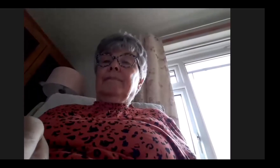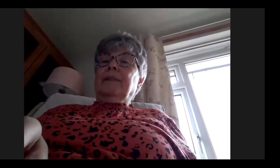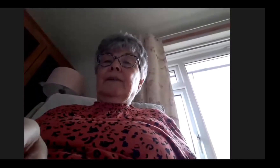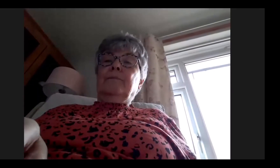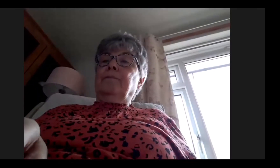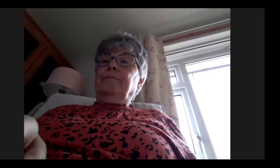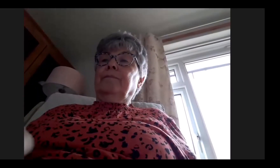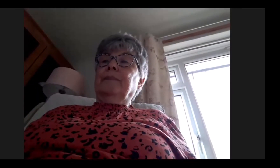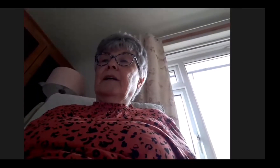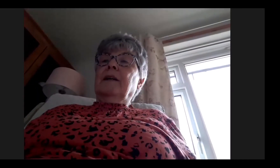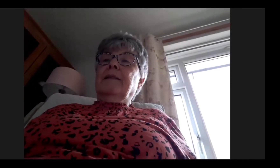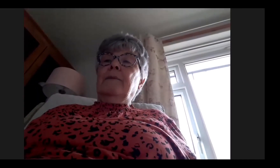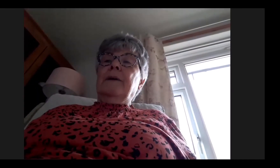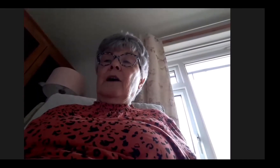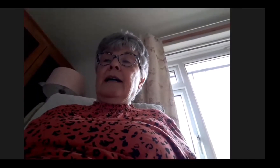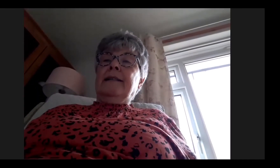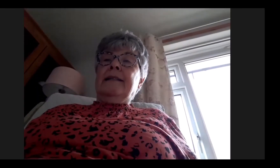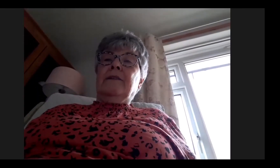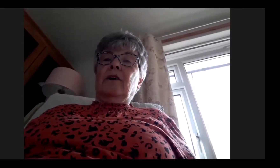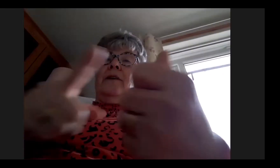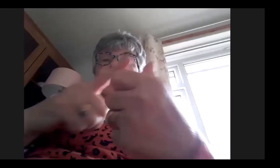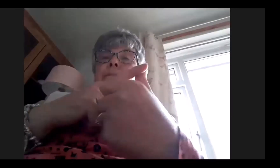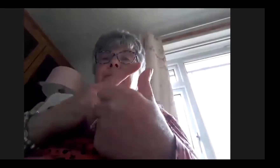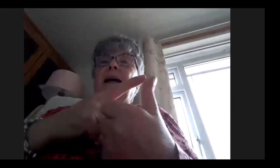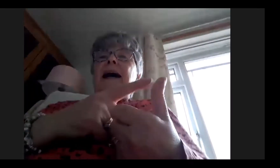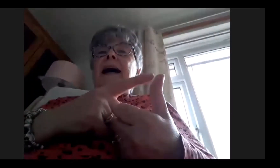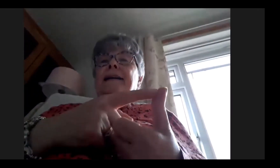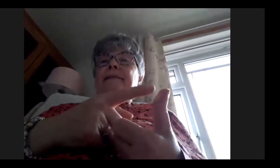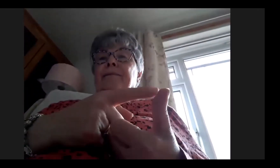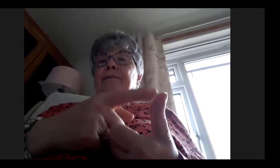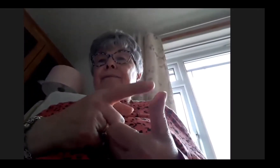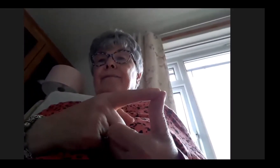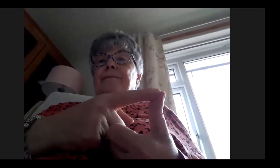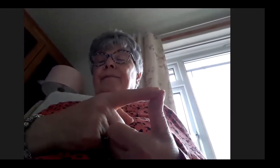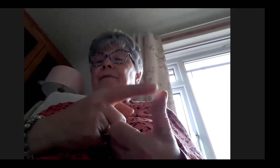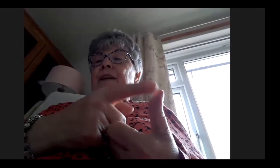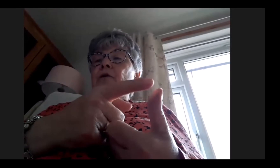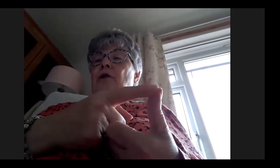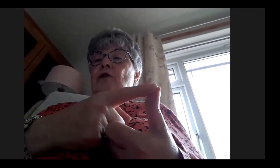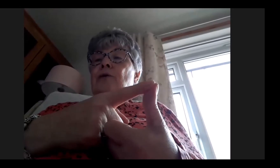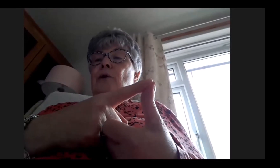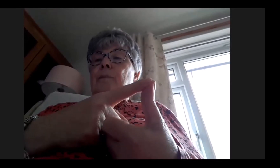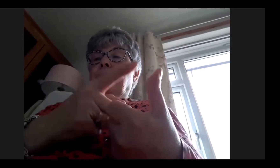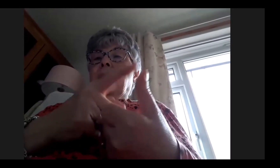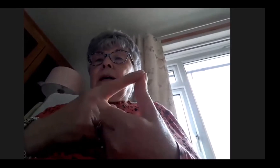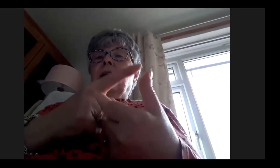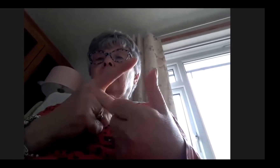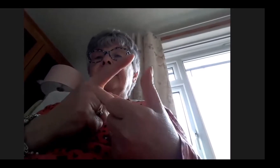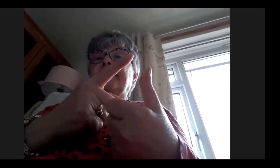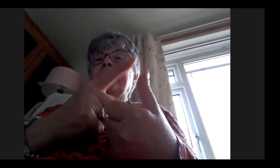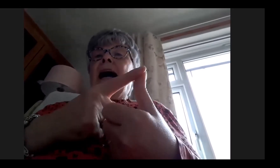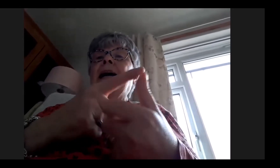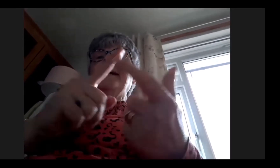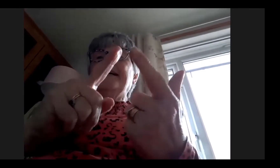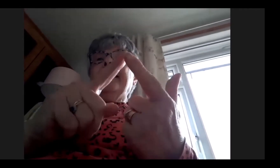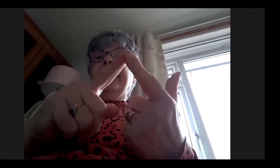No. There we are. Andy's got it. A. Finger on your thumb. Because it's A,